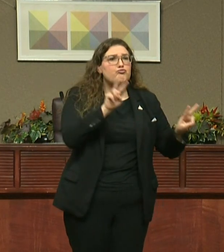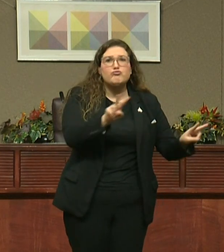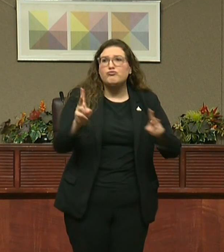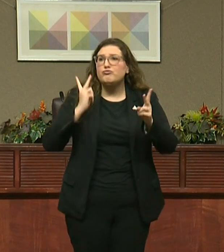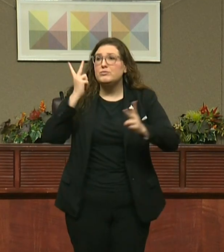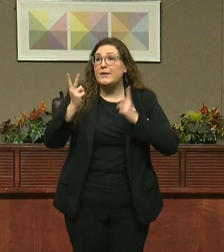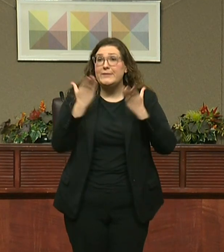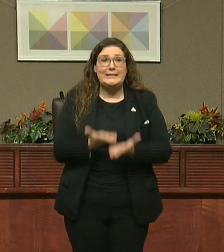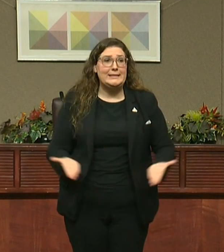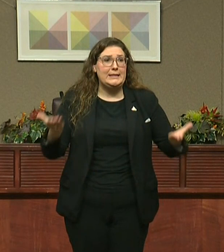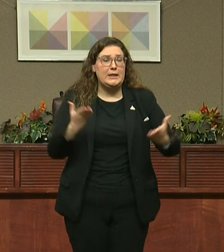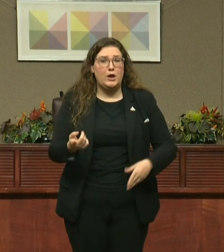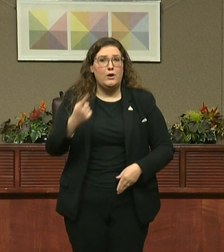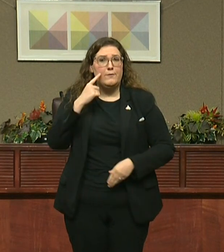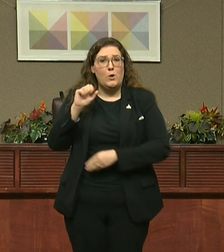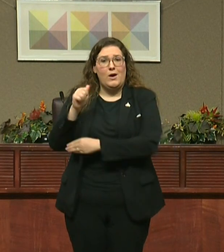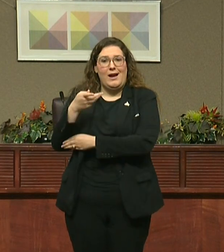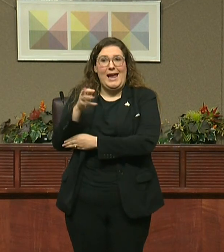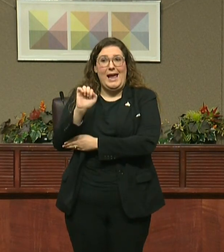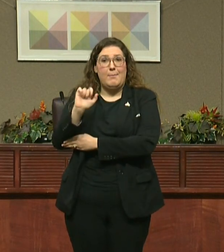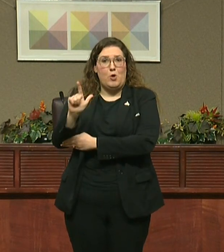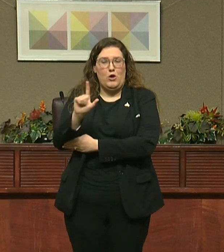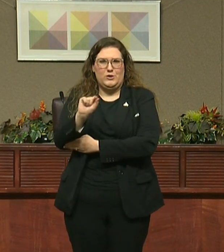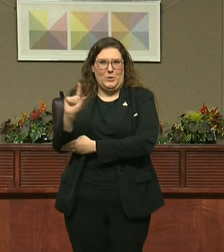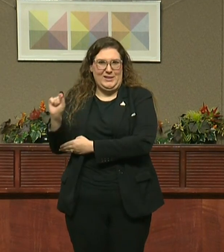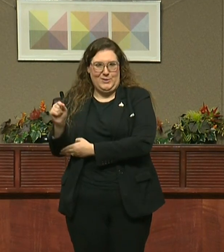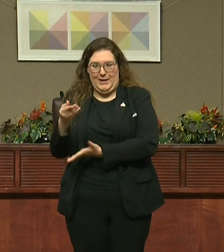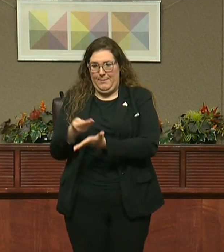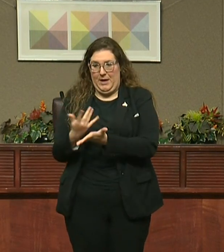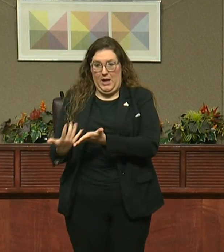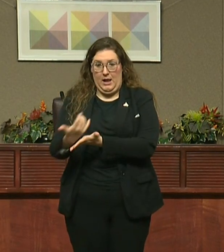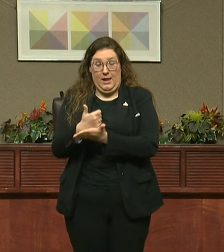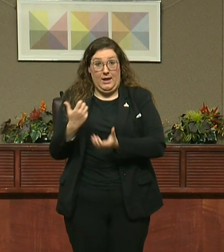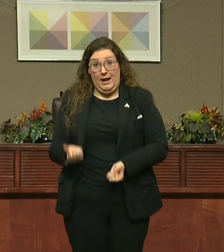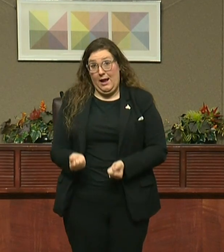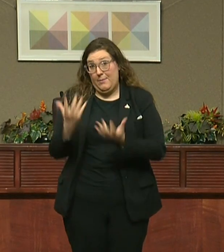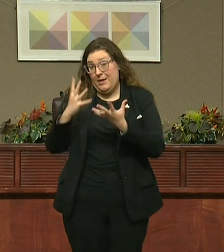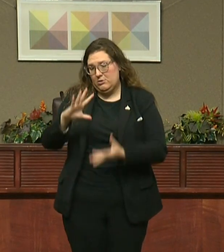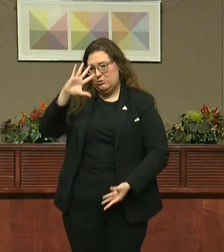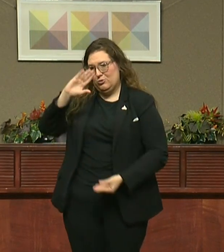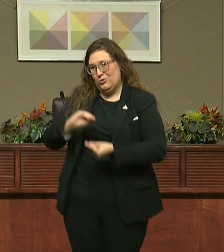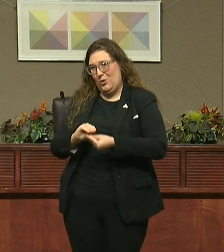2020. The collections for the month were